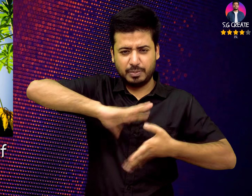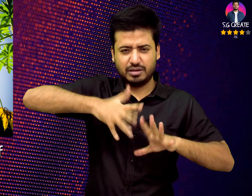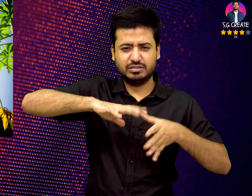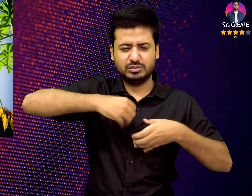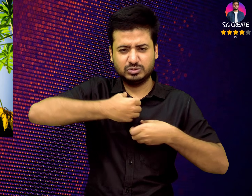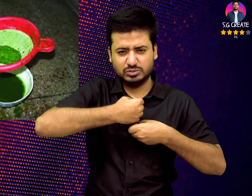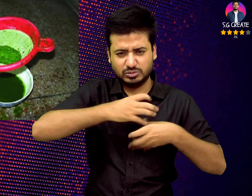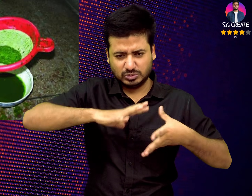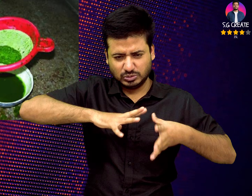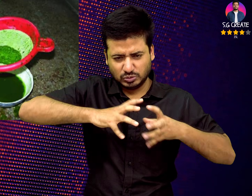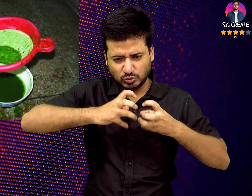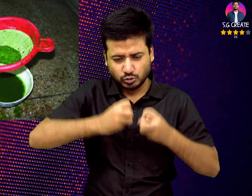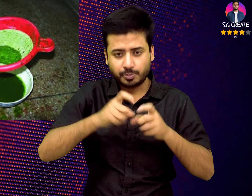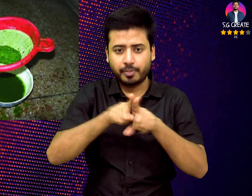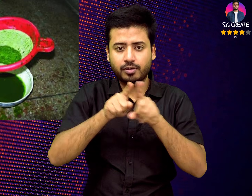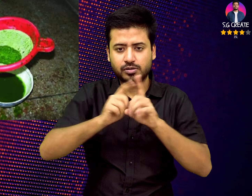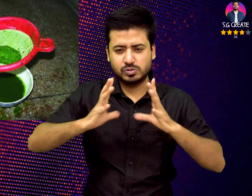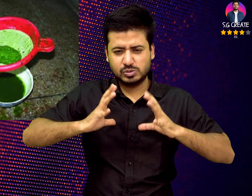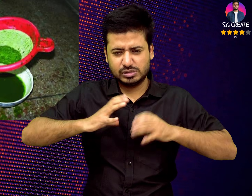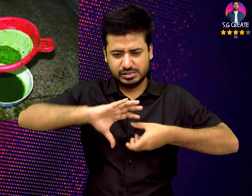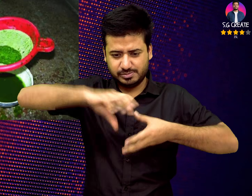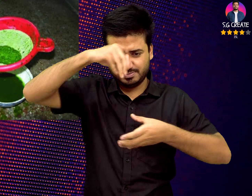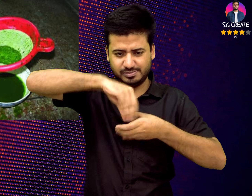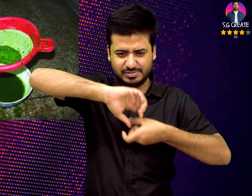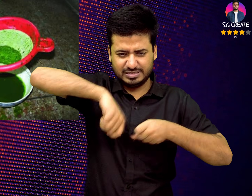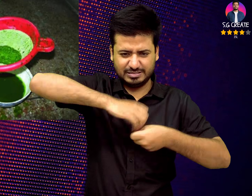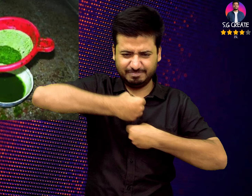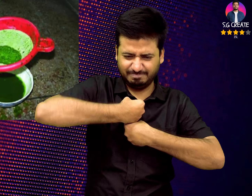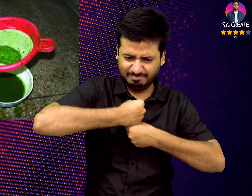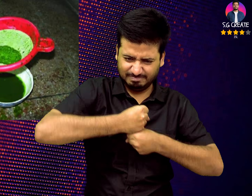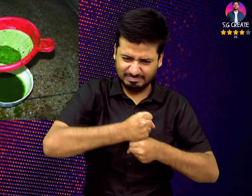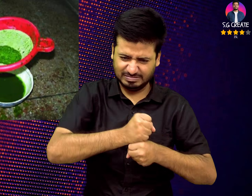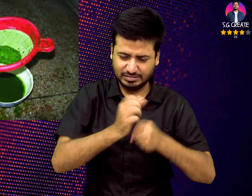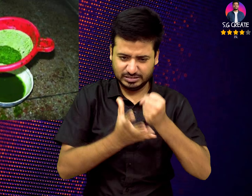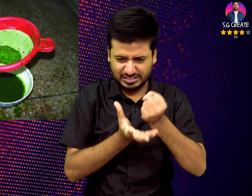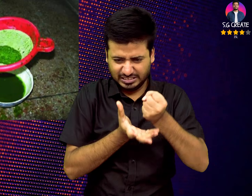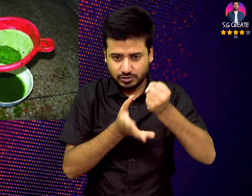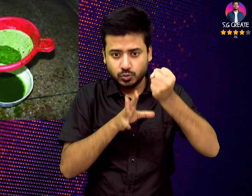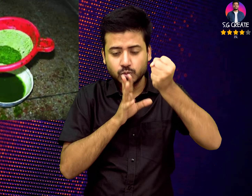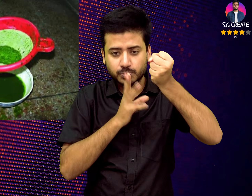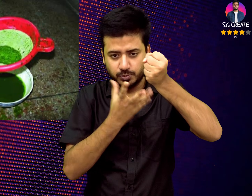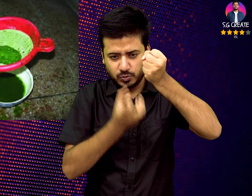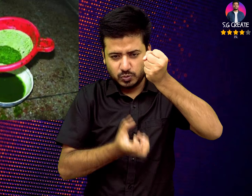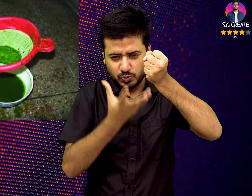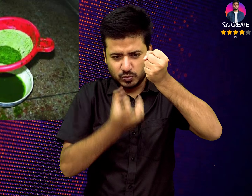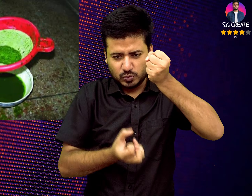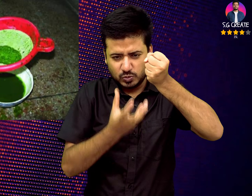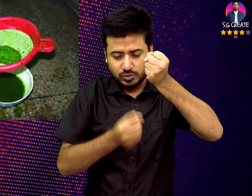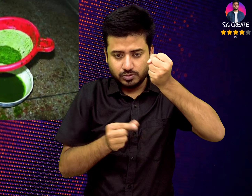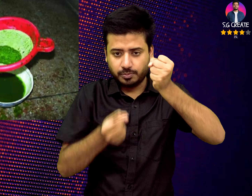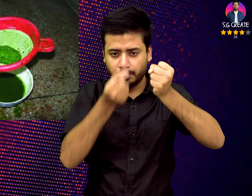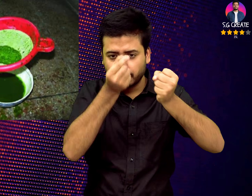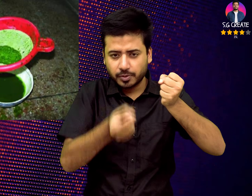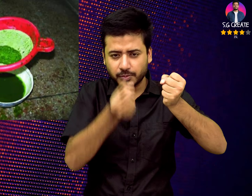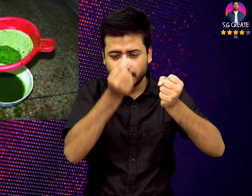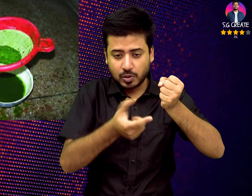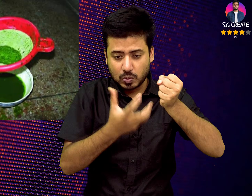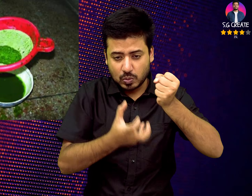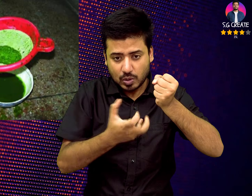in papaya leaves make them a highly potent, botanical treatment for the skin. Here is a comprehensive breakdown of the benefits you can expect